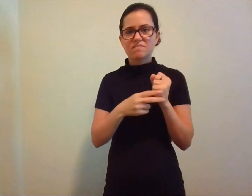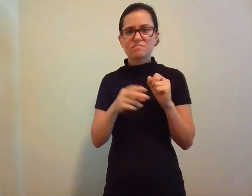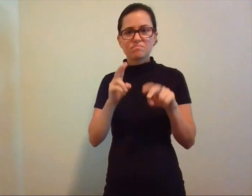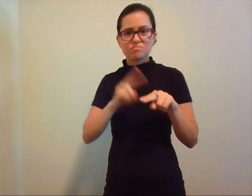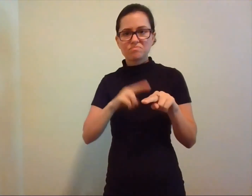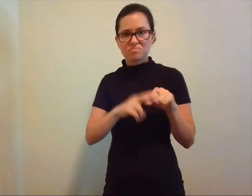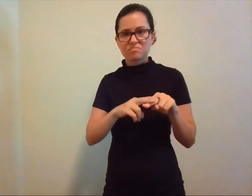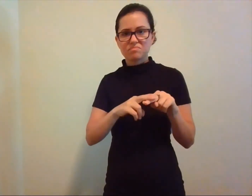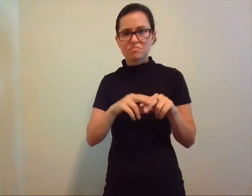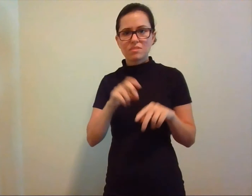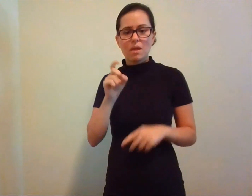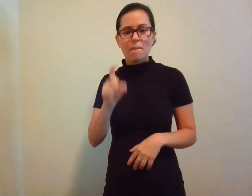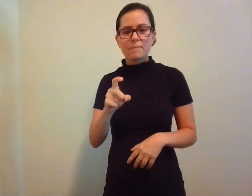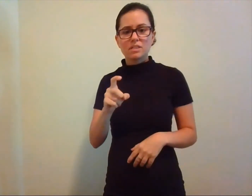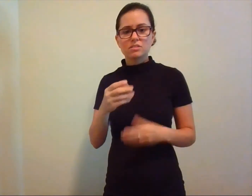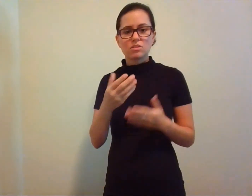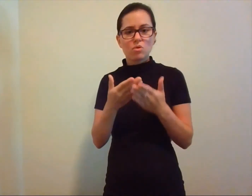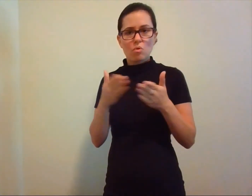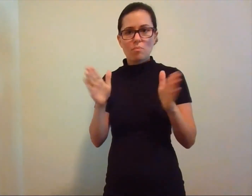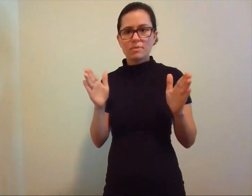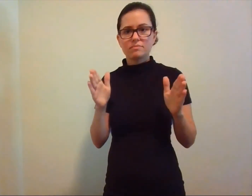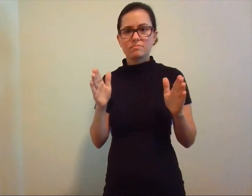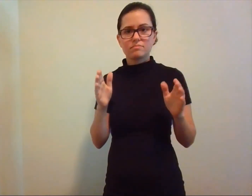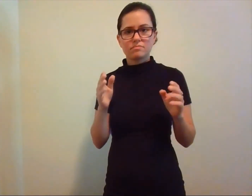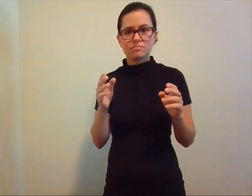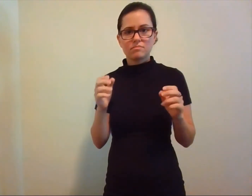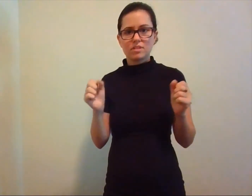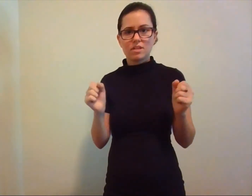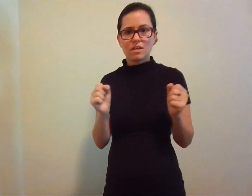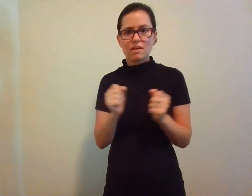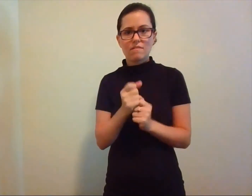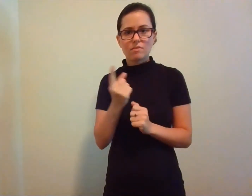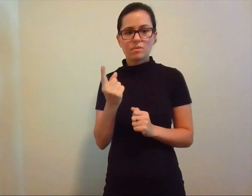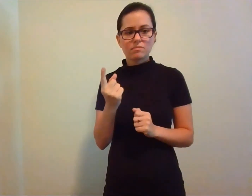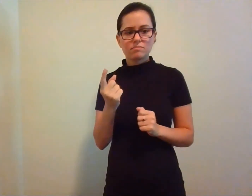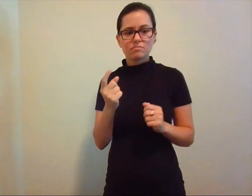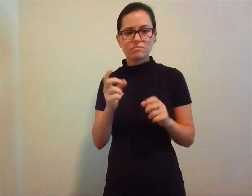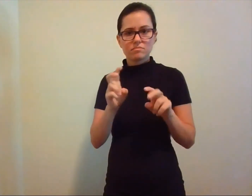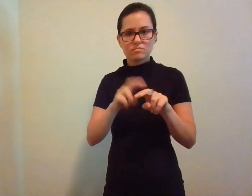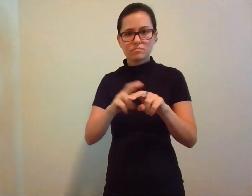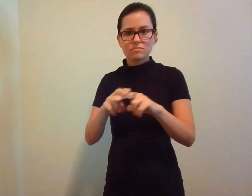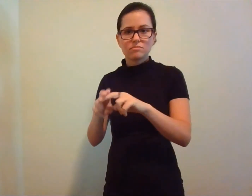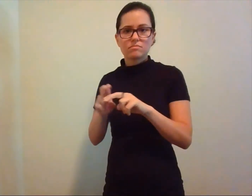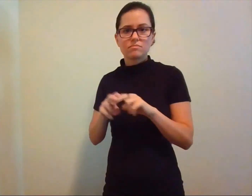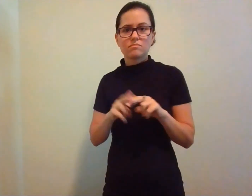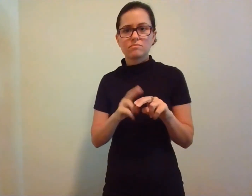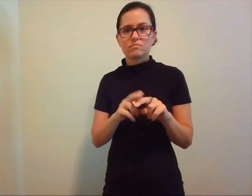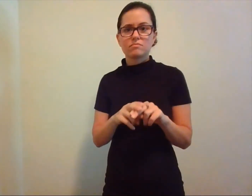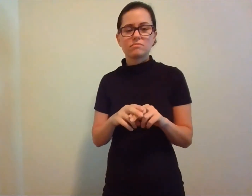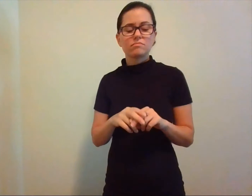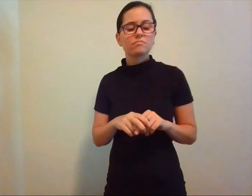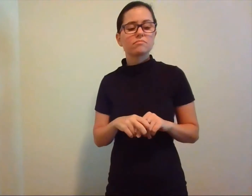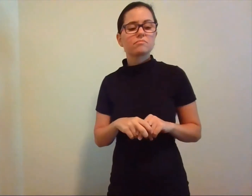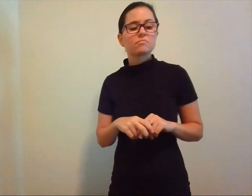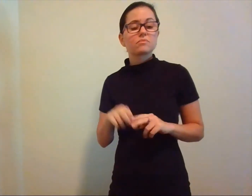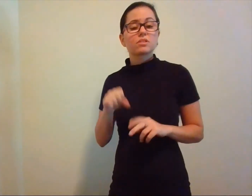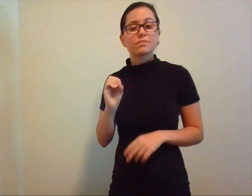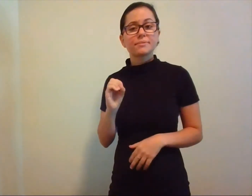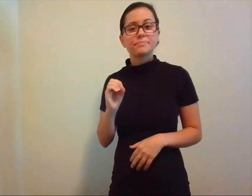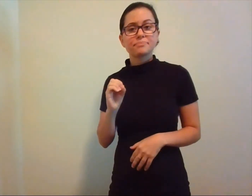on a list, and we literally never got called. Oh wow! We didn't get called. Never went to we eventually got into the